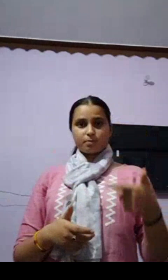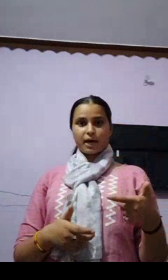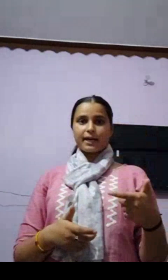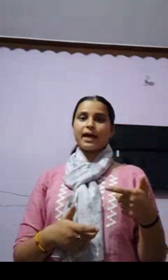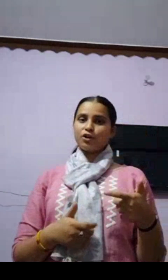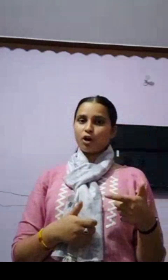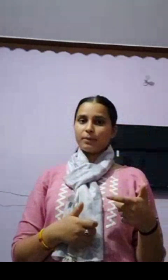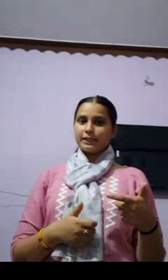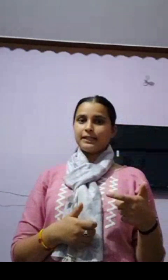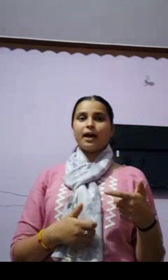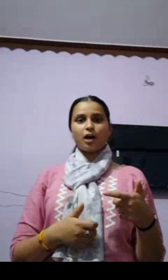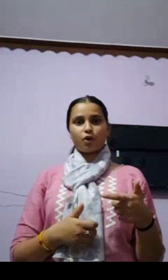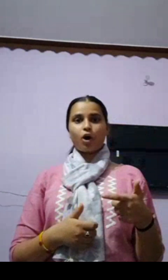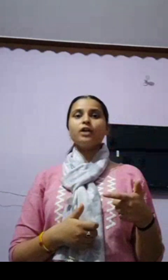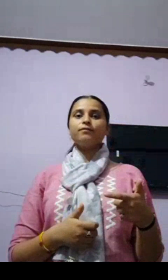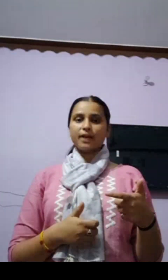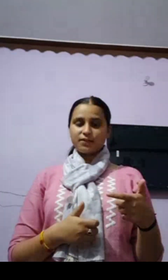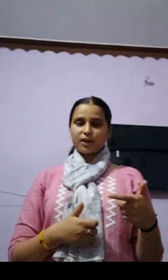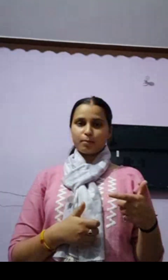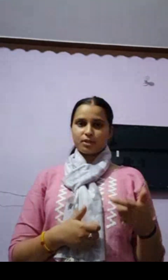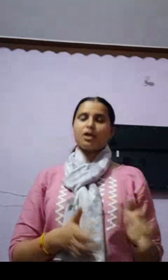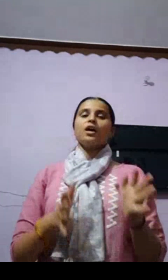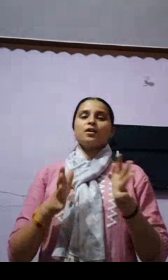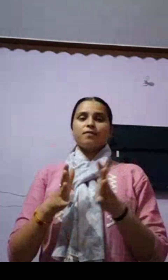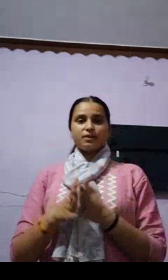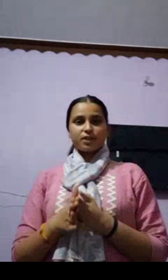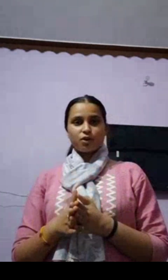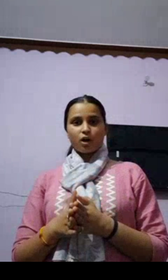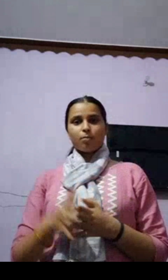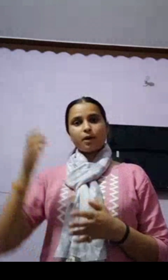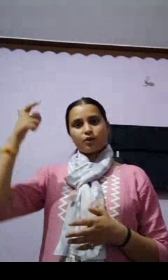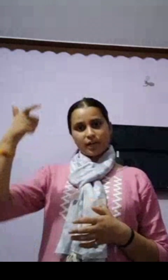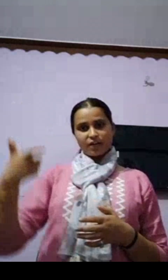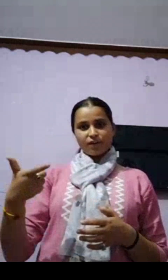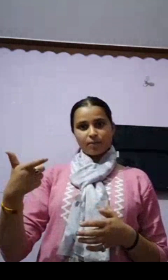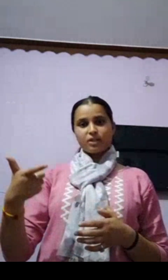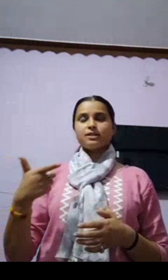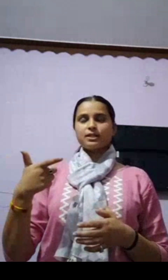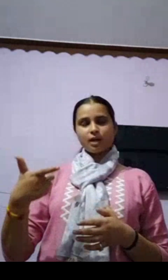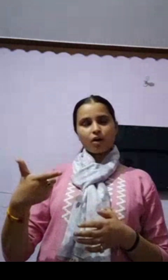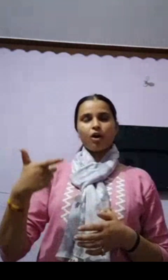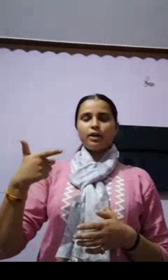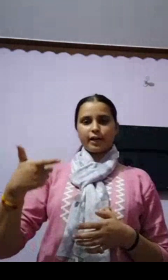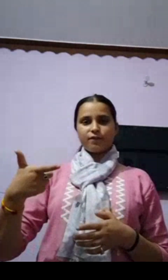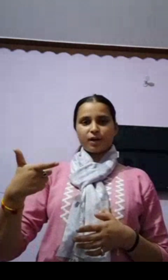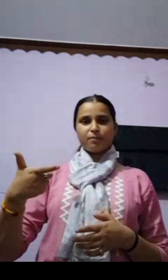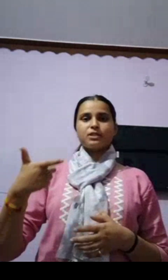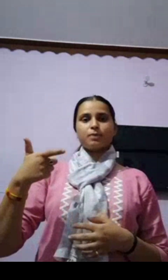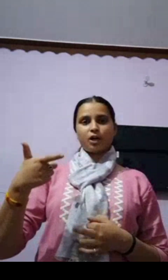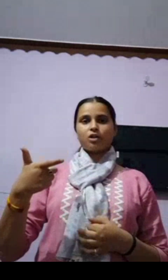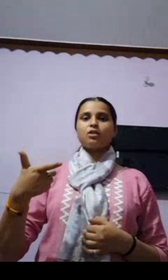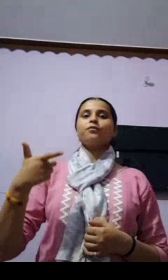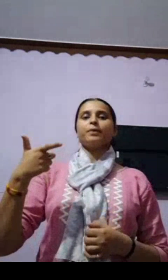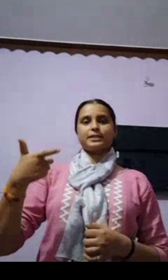respire anaerobically are called white fibers. When we talk about red fibers, these are called red fibers because of presence